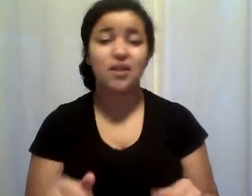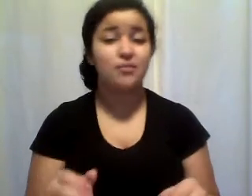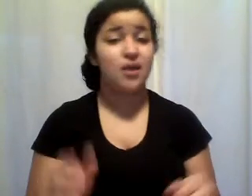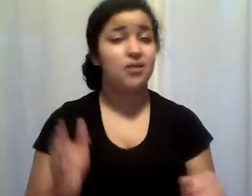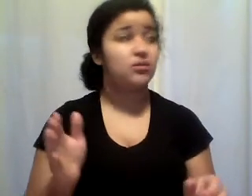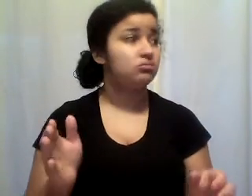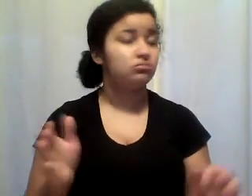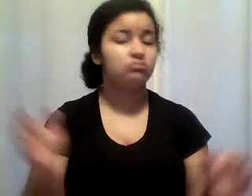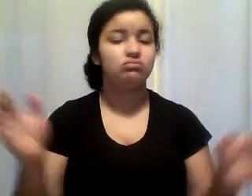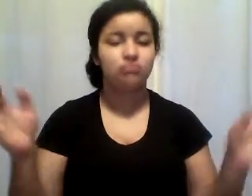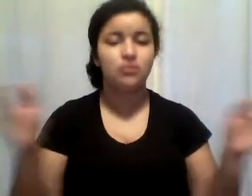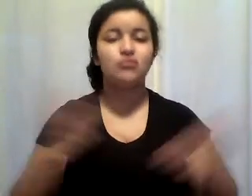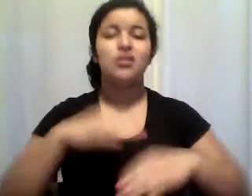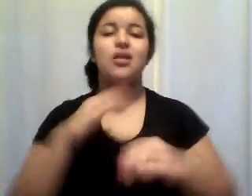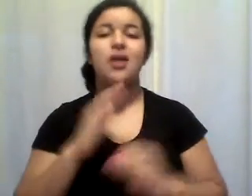take a back seat, a hitchhike